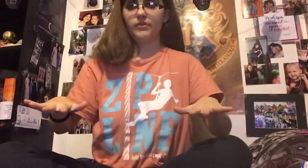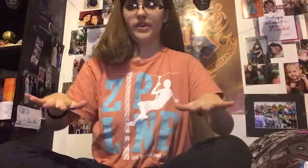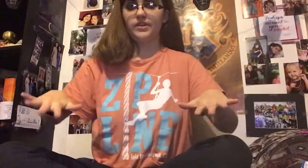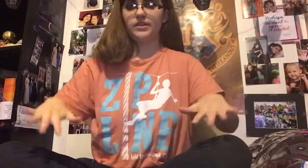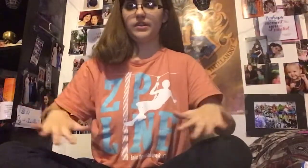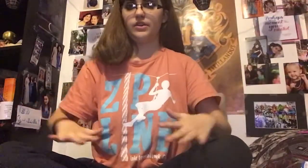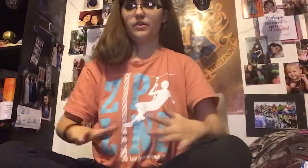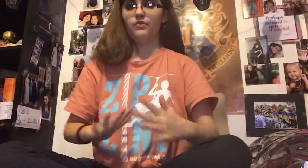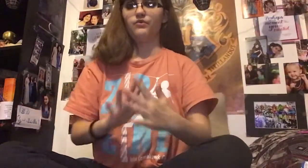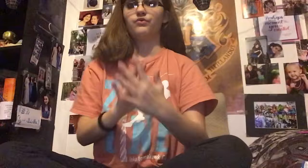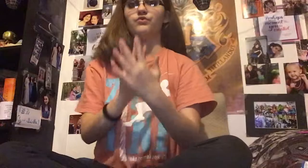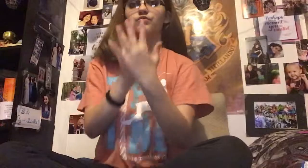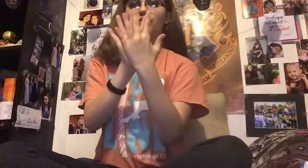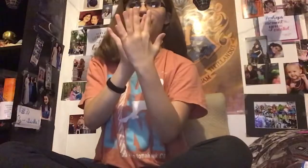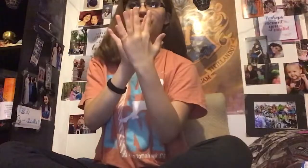both hands and then go room.